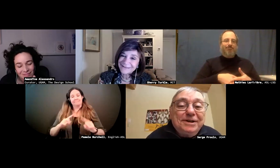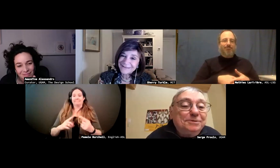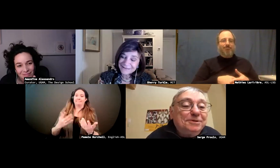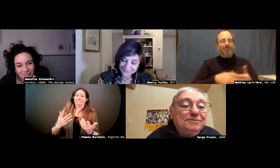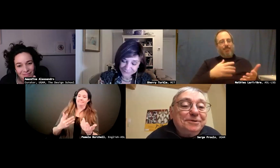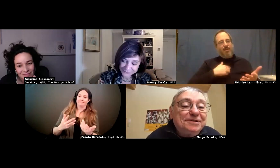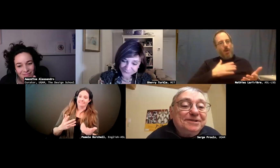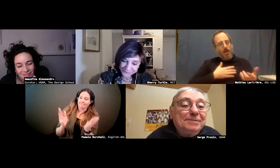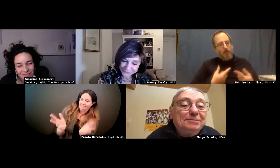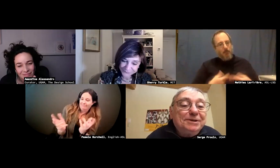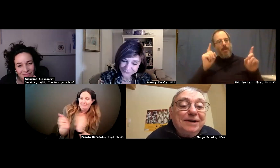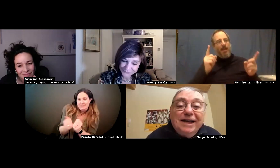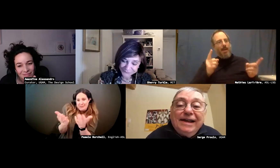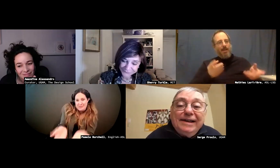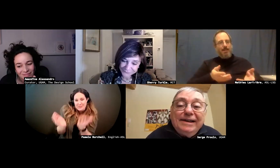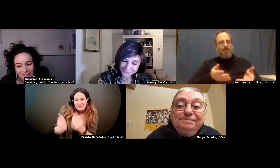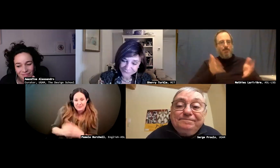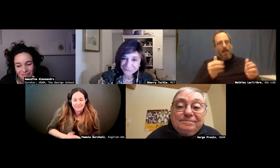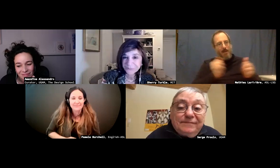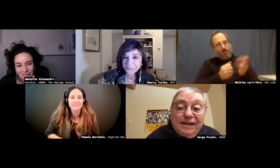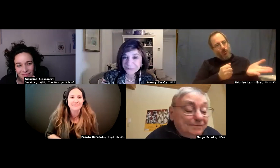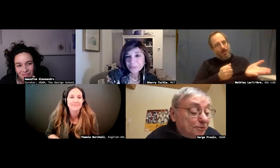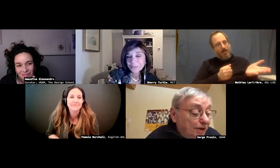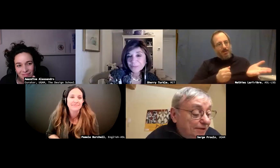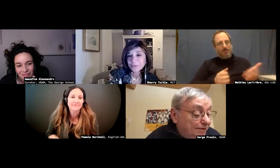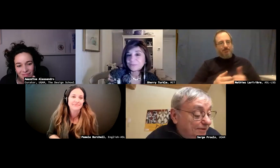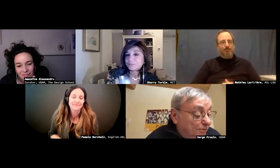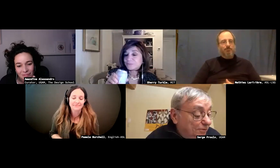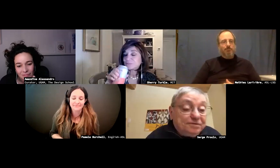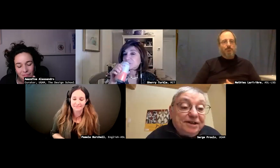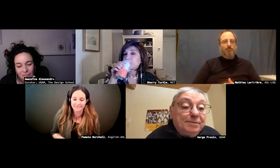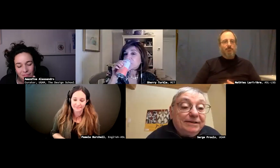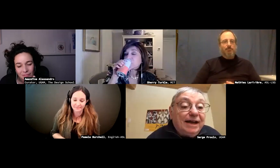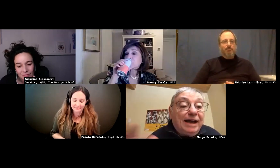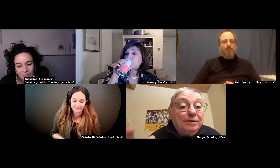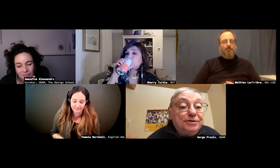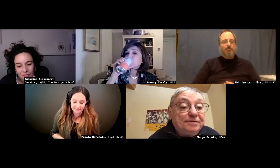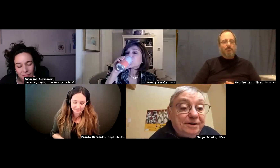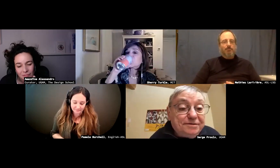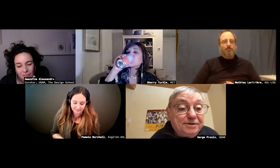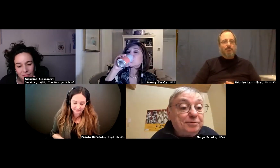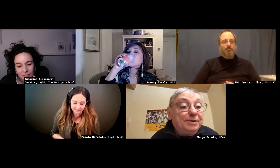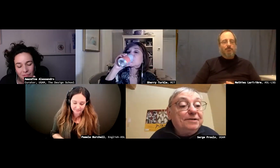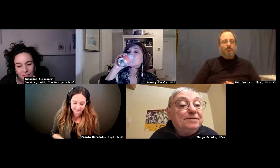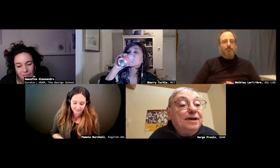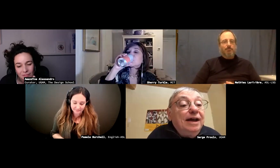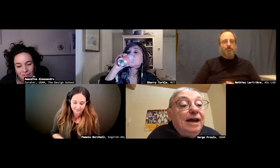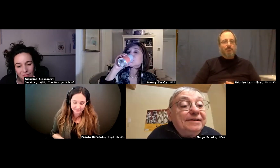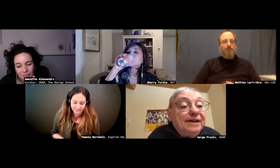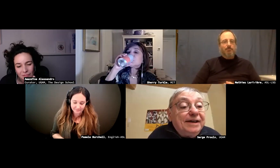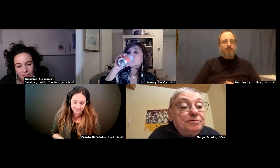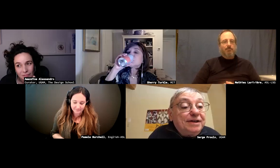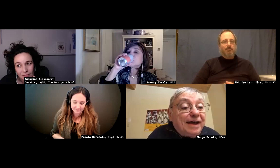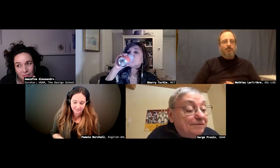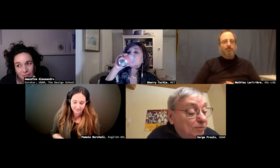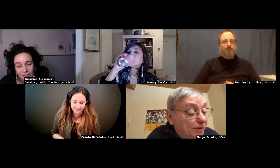try to converse a bit with you. I have so lot to say, but I will just concentrate because I think